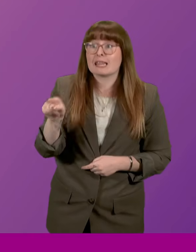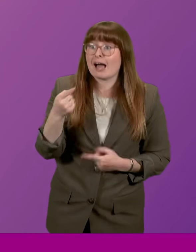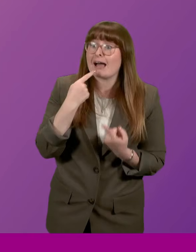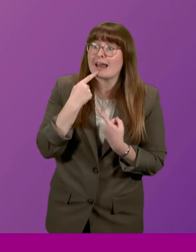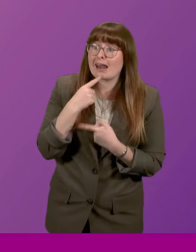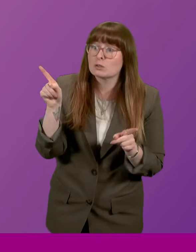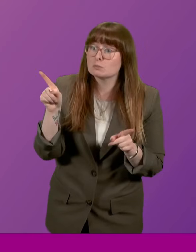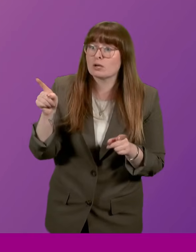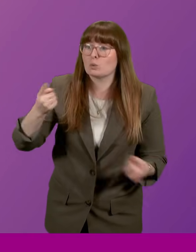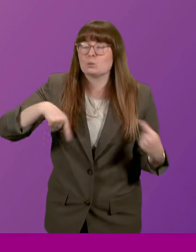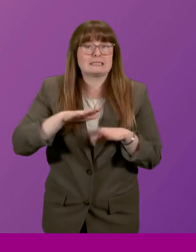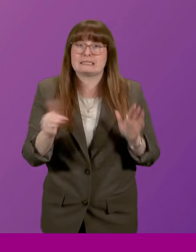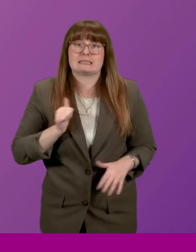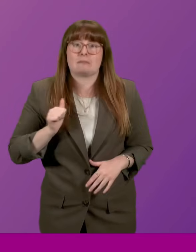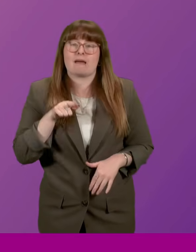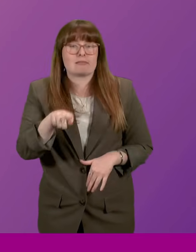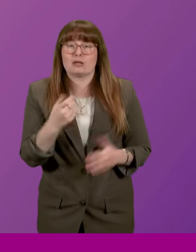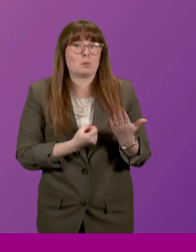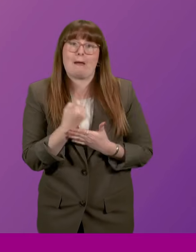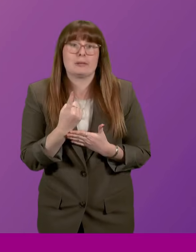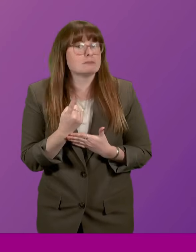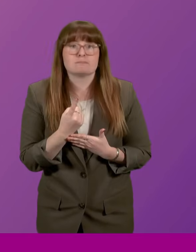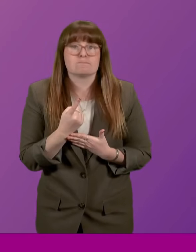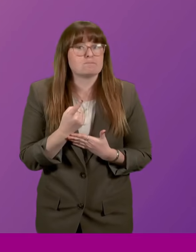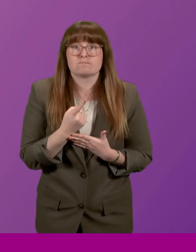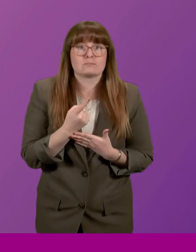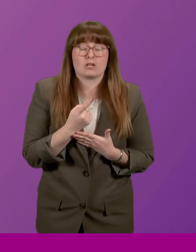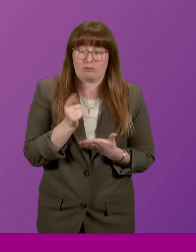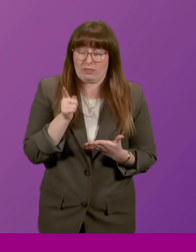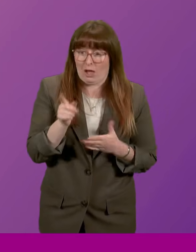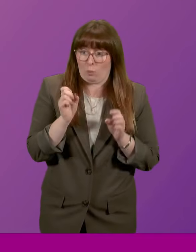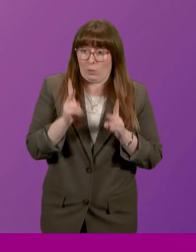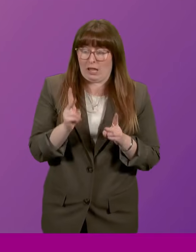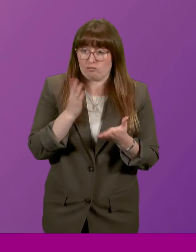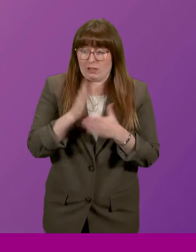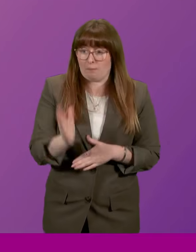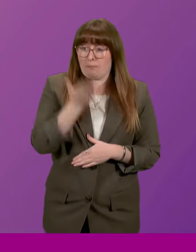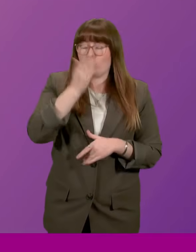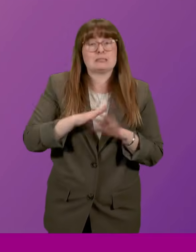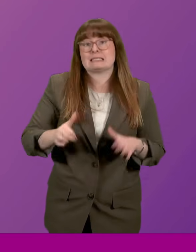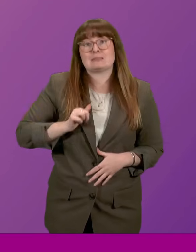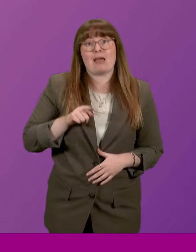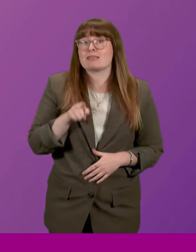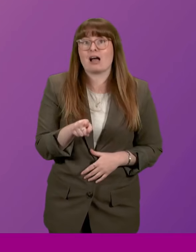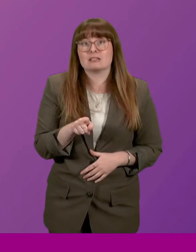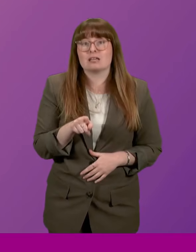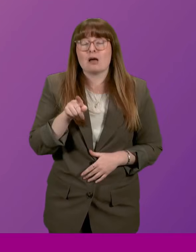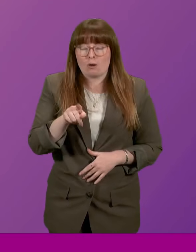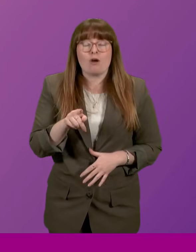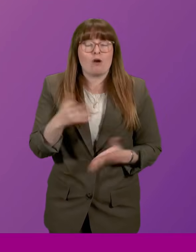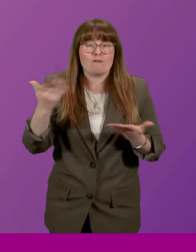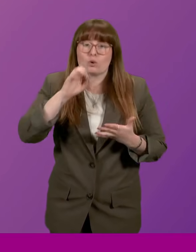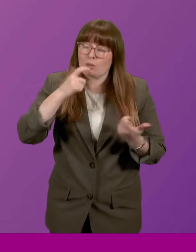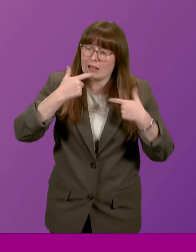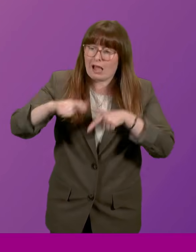the Government did not expect to be happening in such a short timescale, but we will of course sustain our